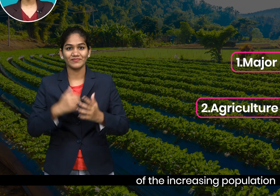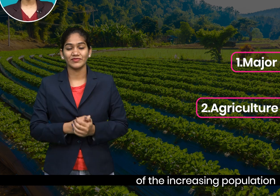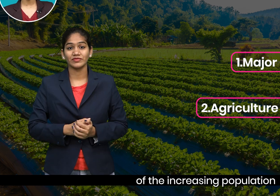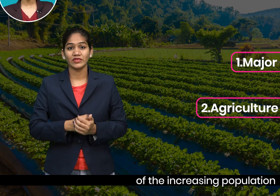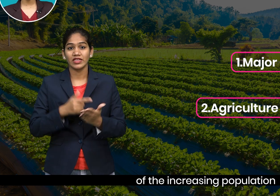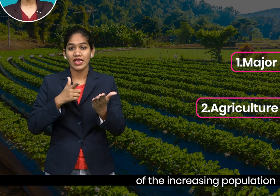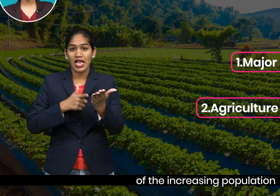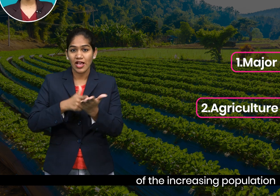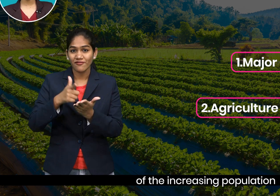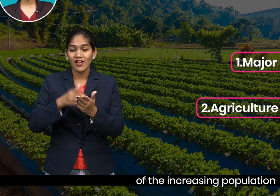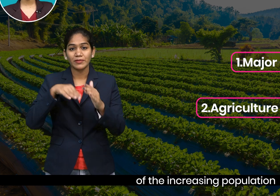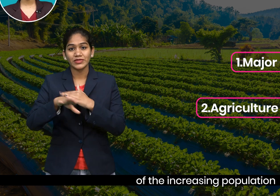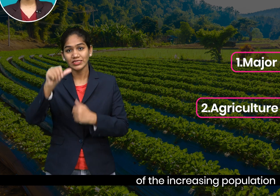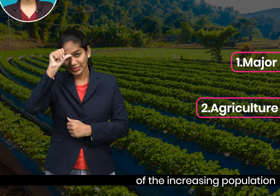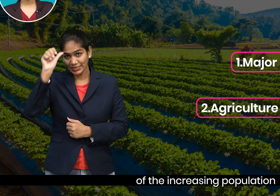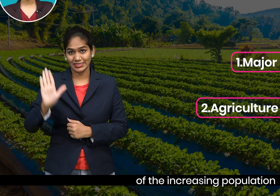a farm in India